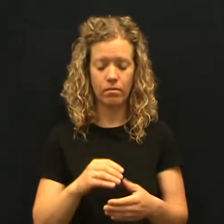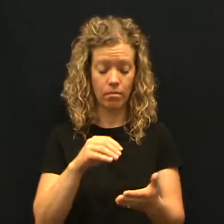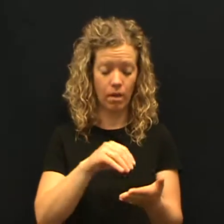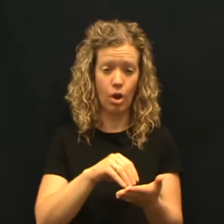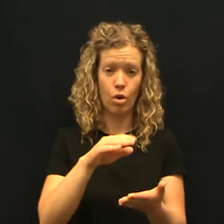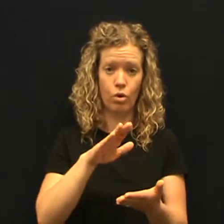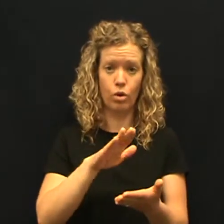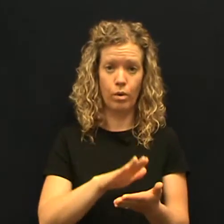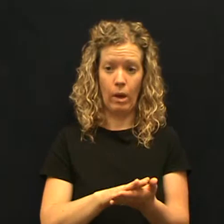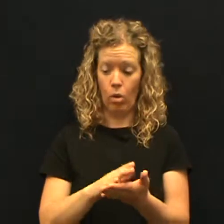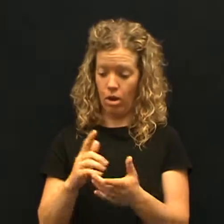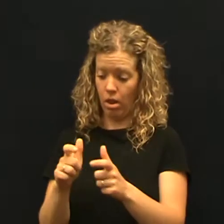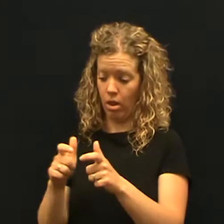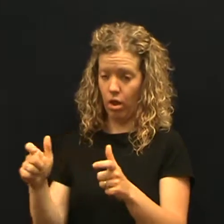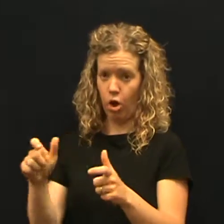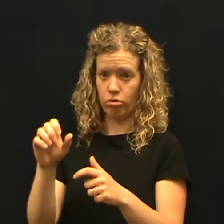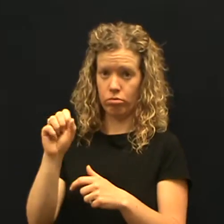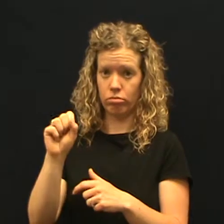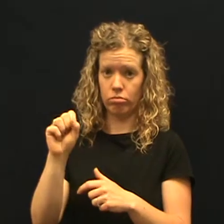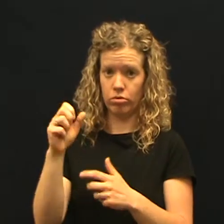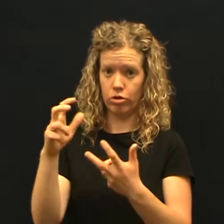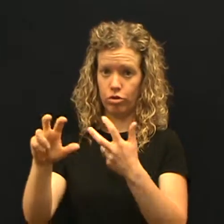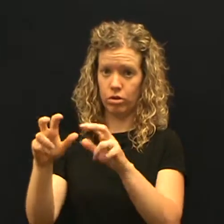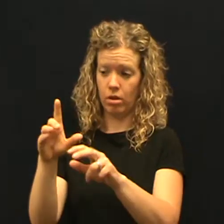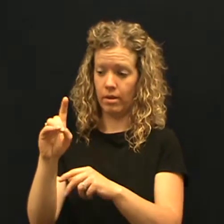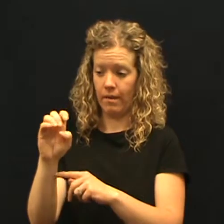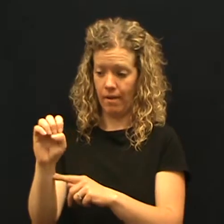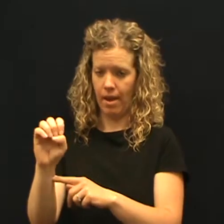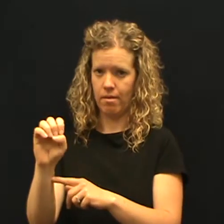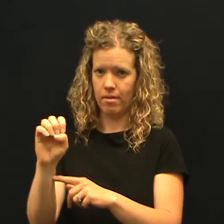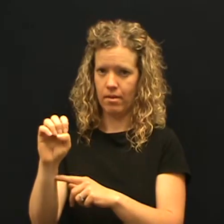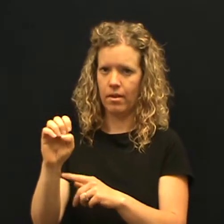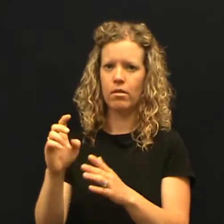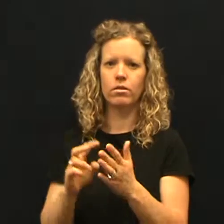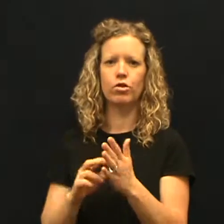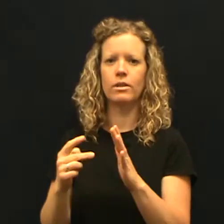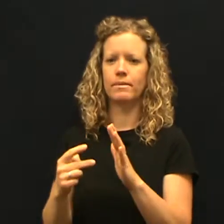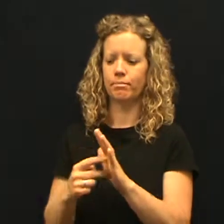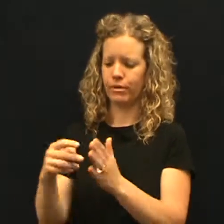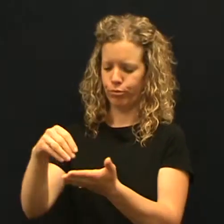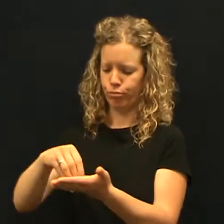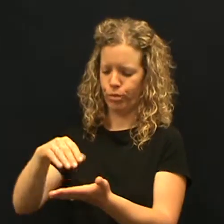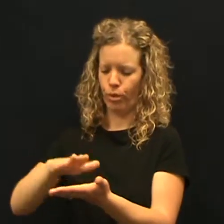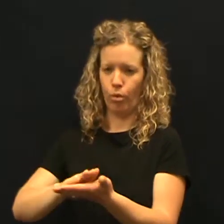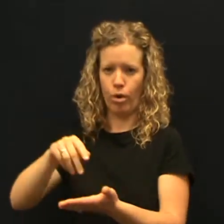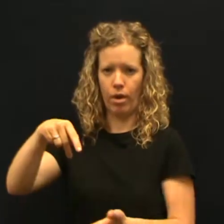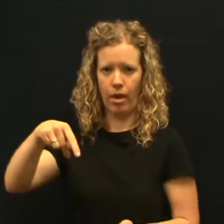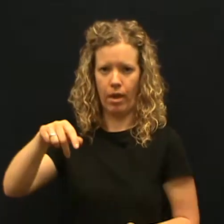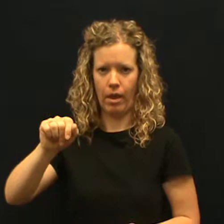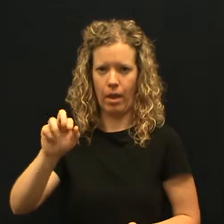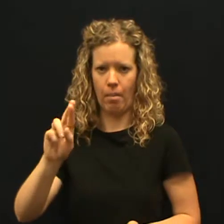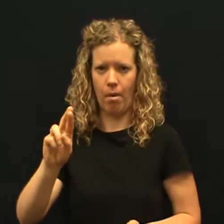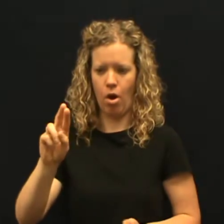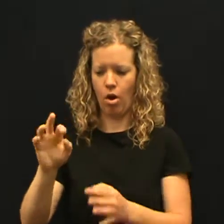as a large stock dividend, what we're really doing is, again, recording it at par value, which is 1 penny per